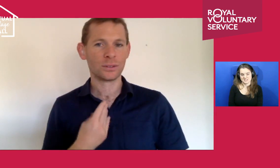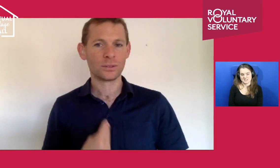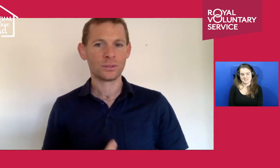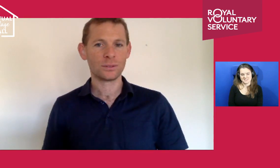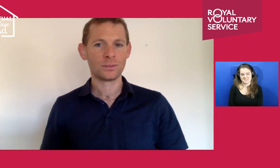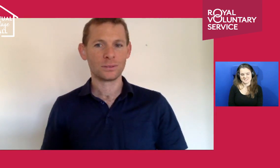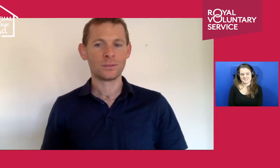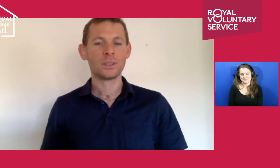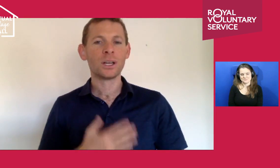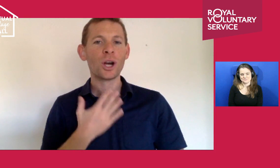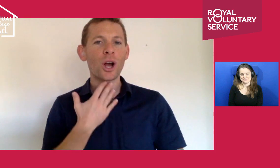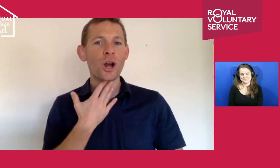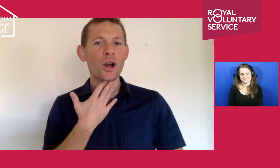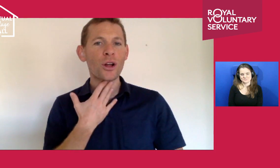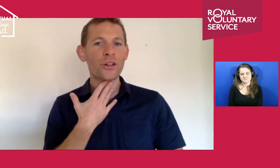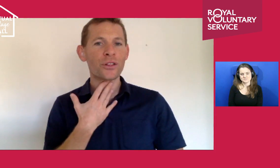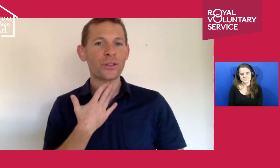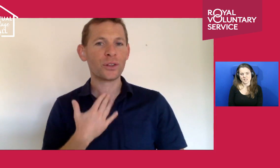thirsty.